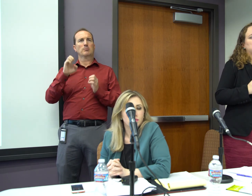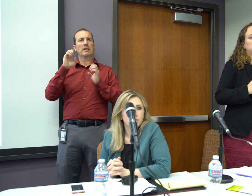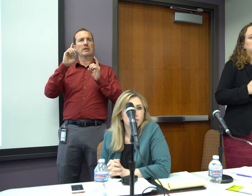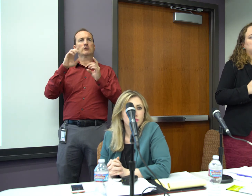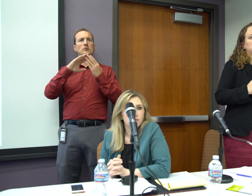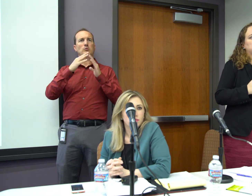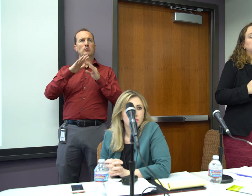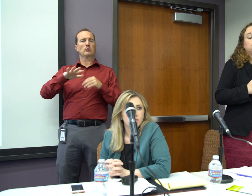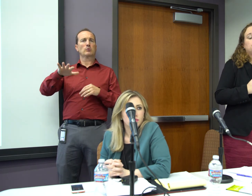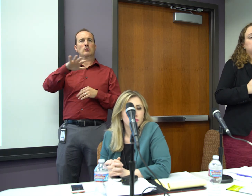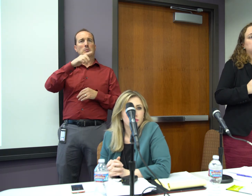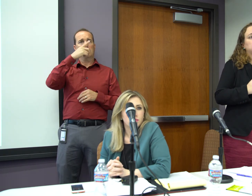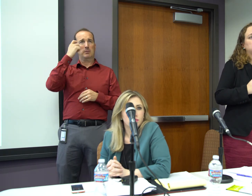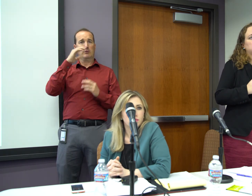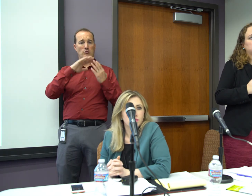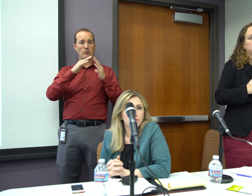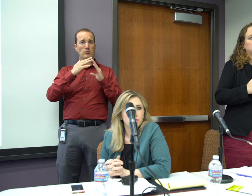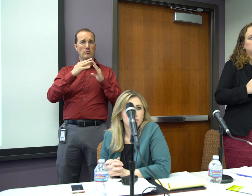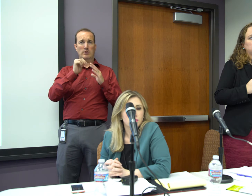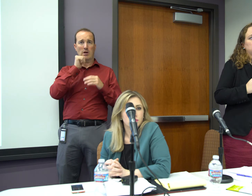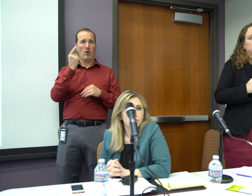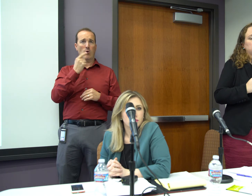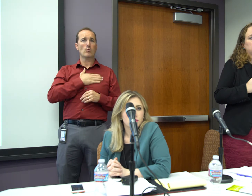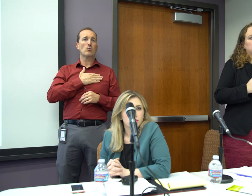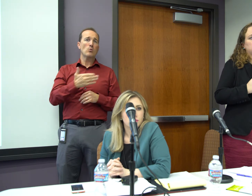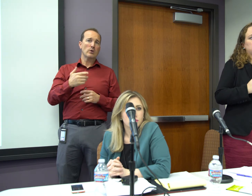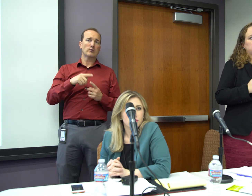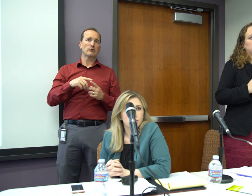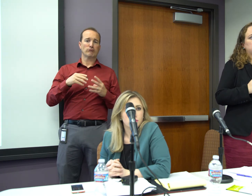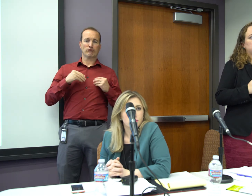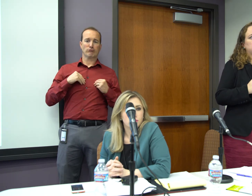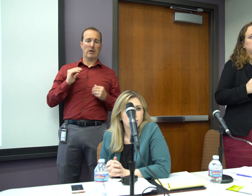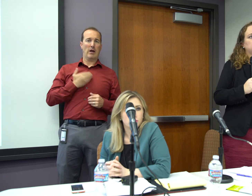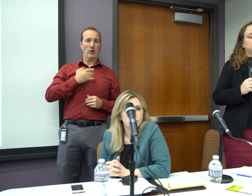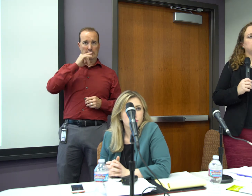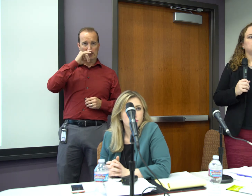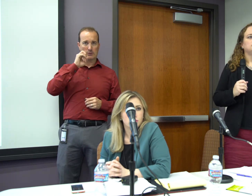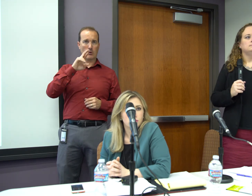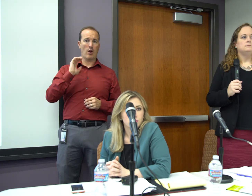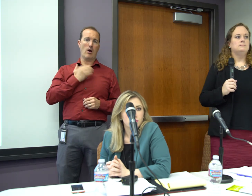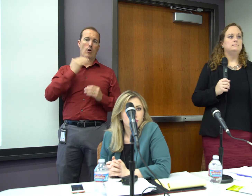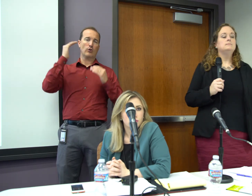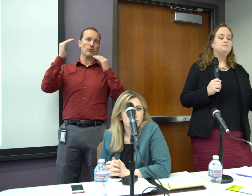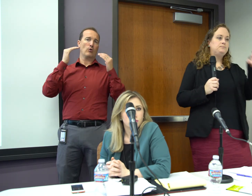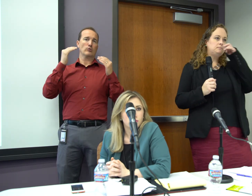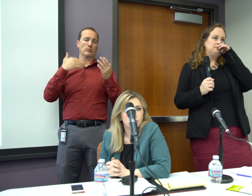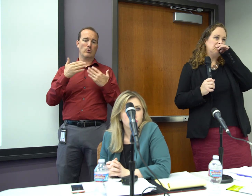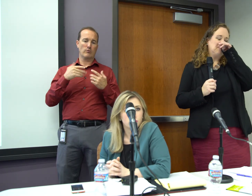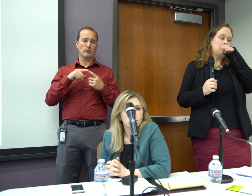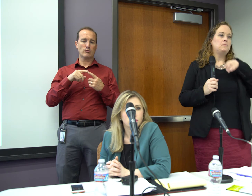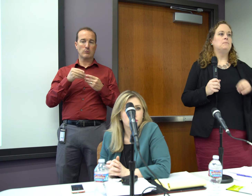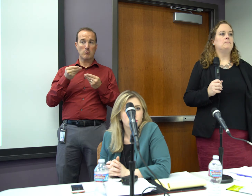the community, because the community is not always so willing to take our kids on or our adults on or whatever,